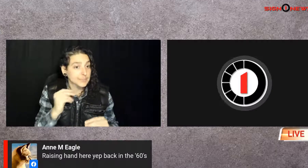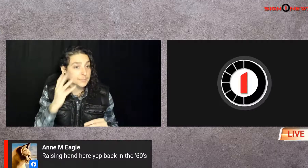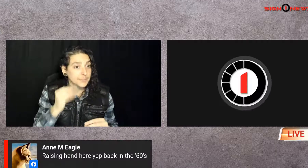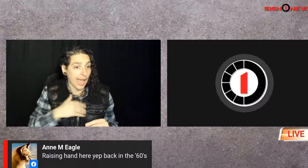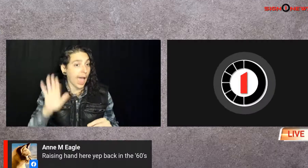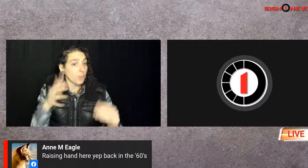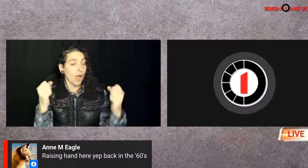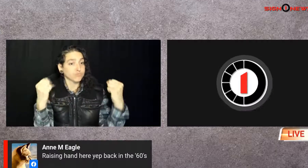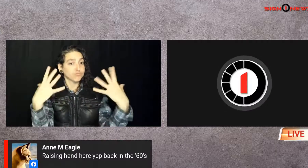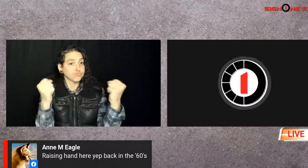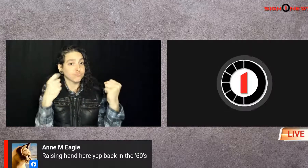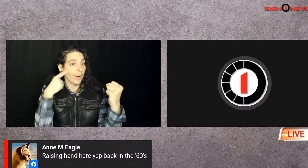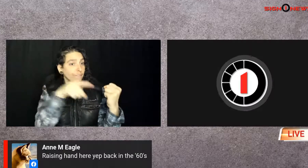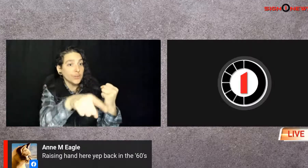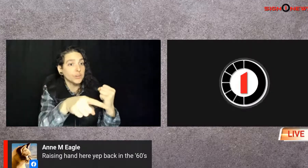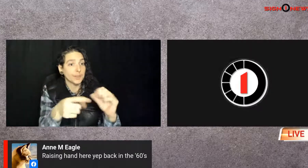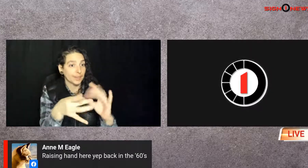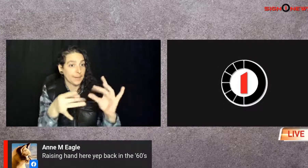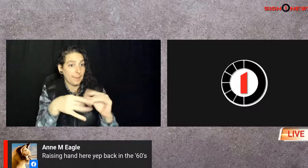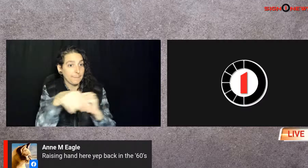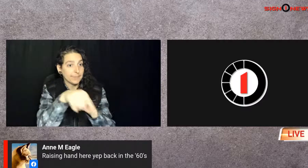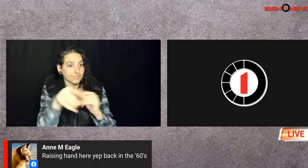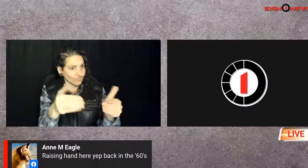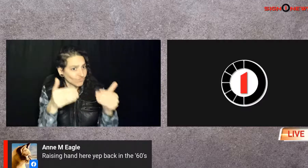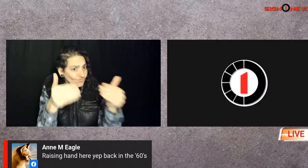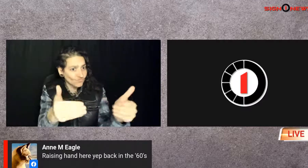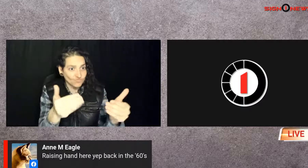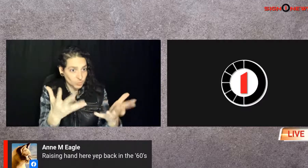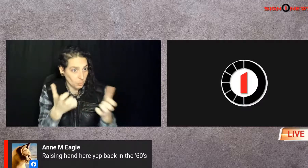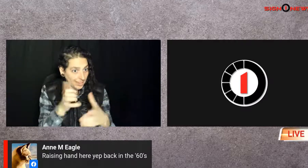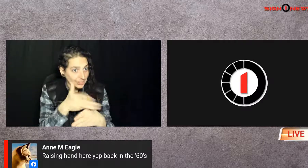You want to share your story and your experience?